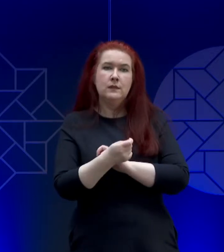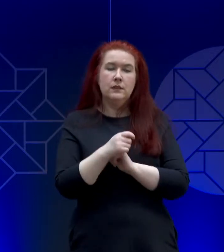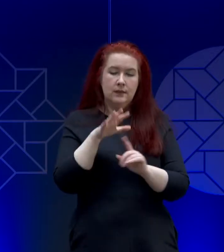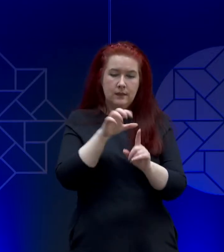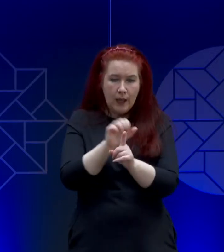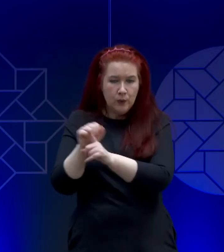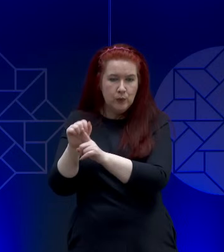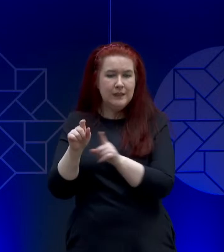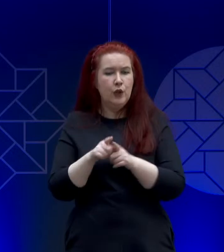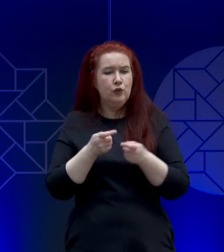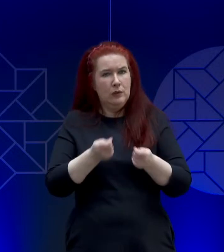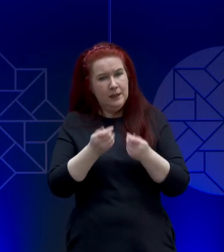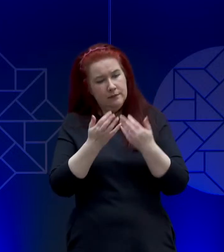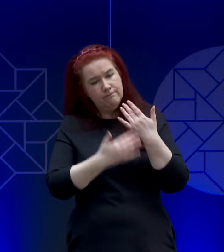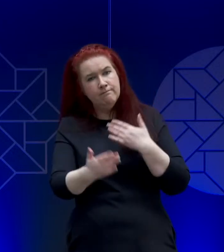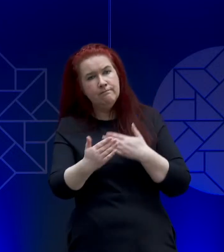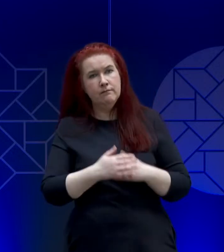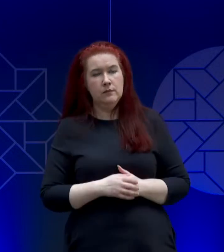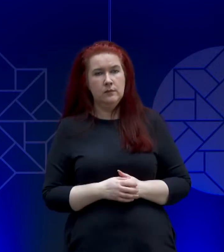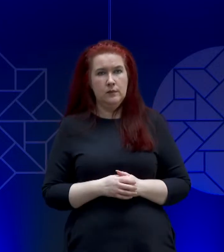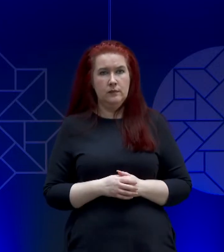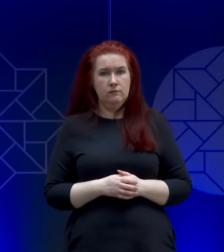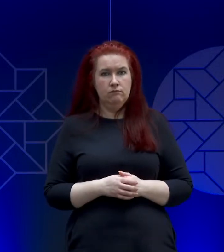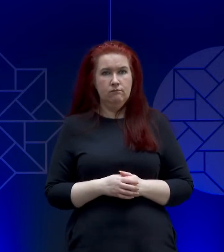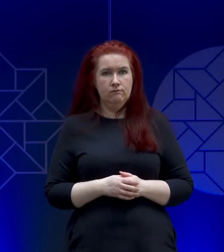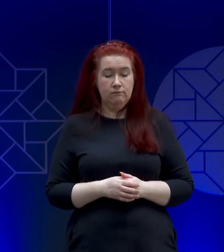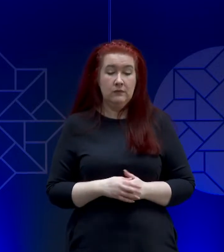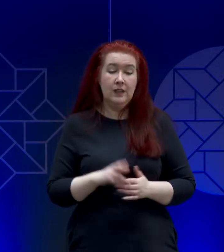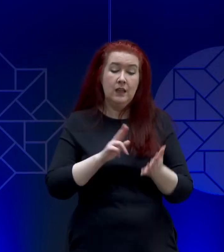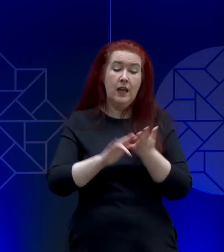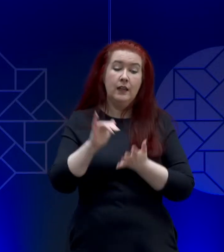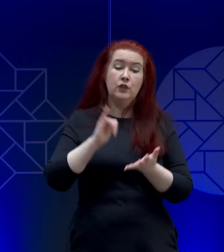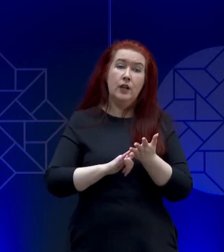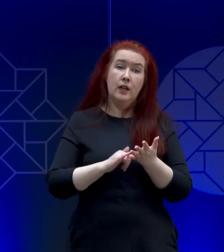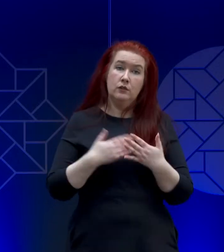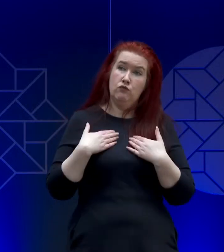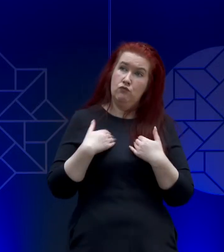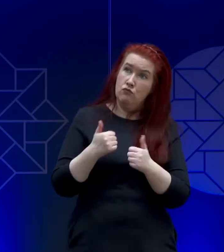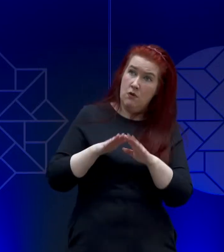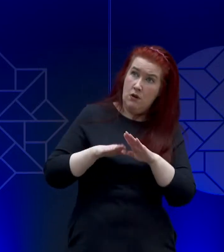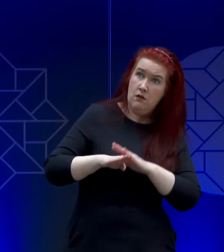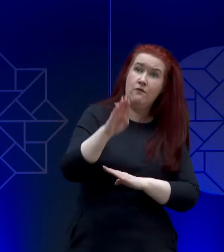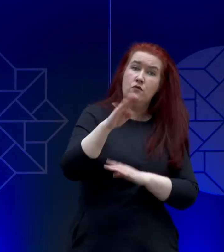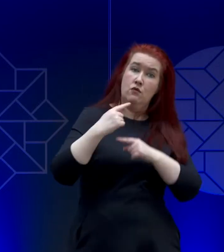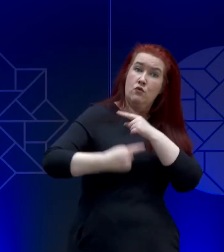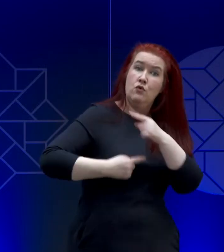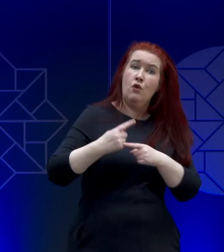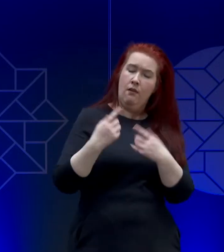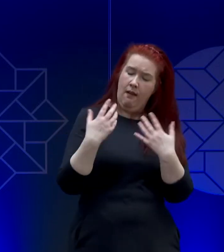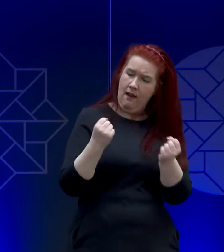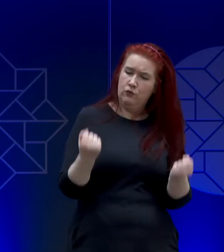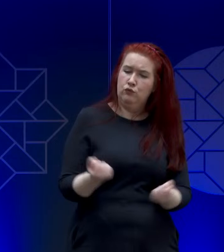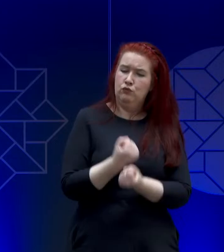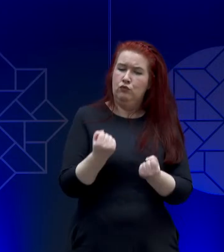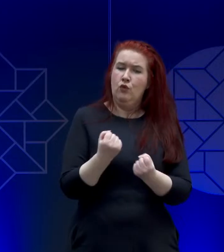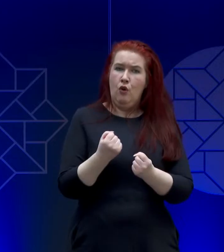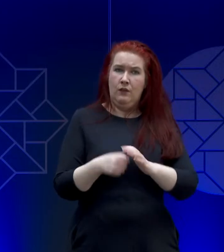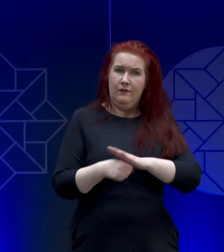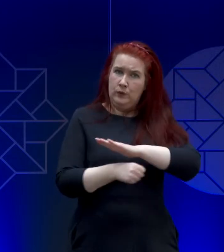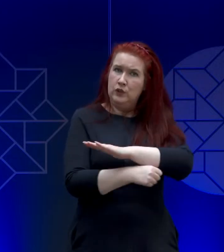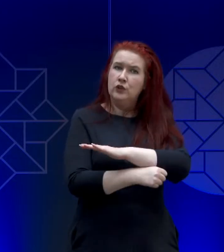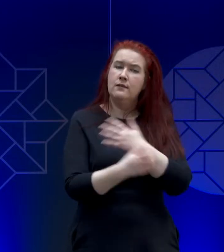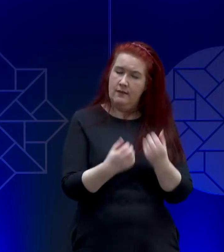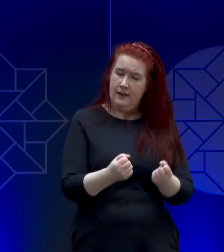come. The foundations on which we will build NHS recovery and renewal are strong. Under this